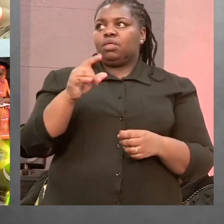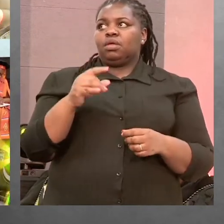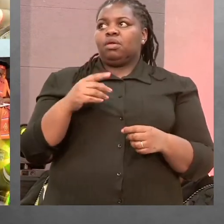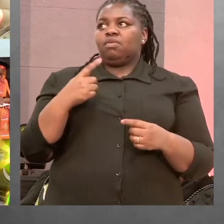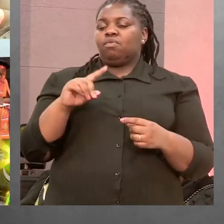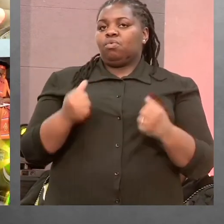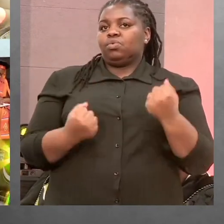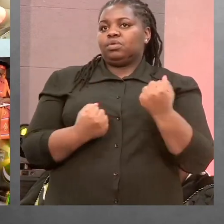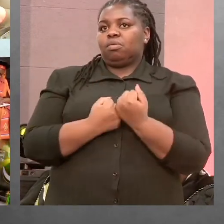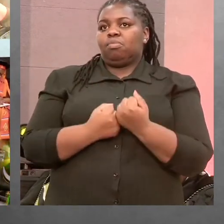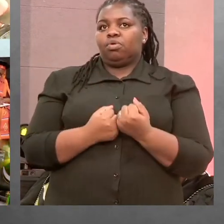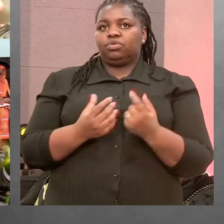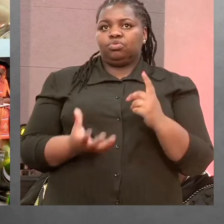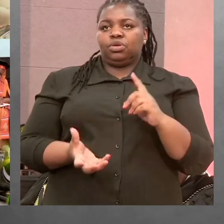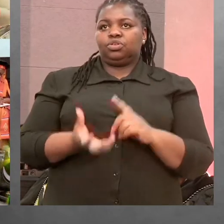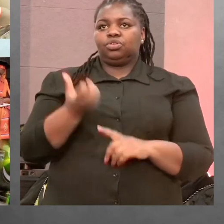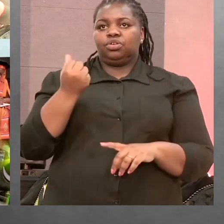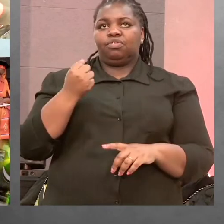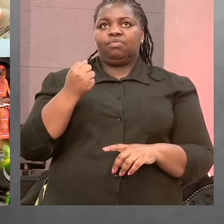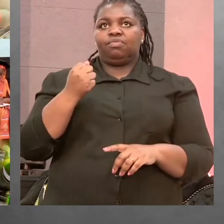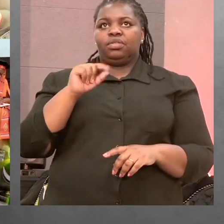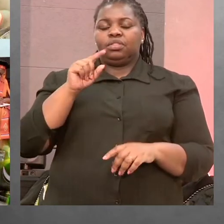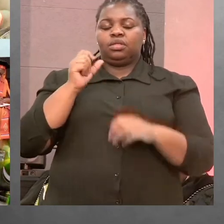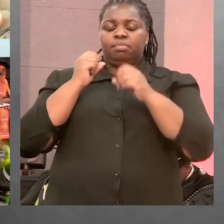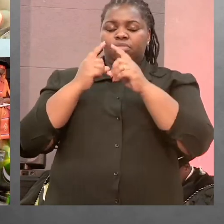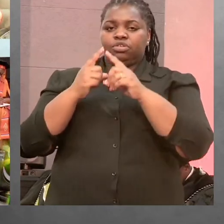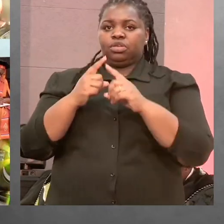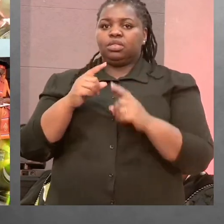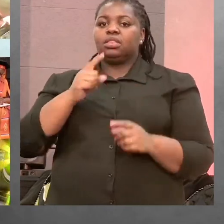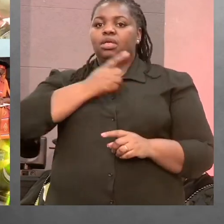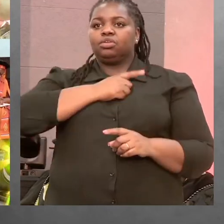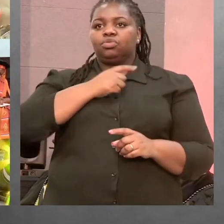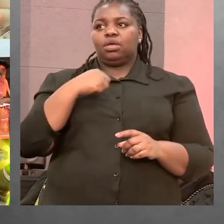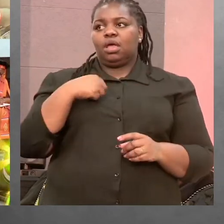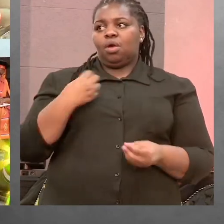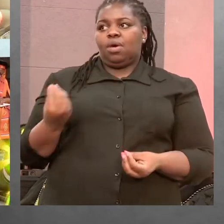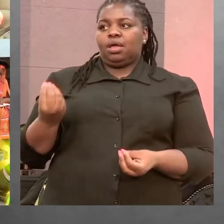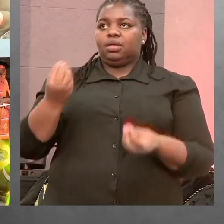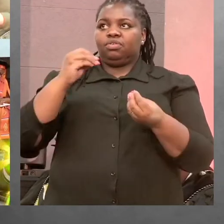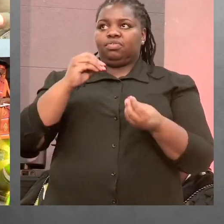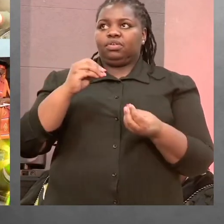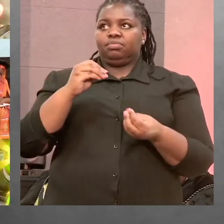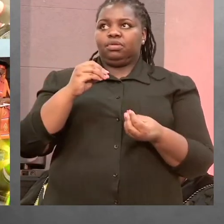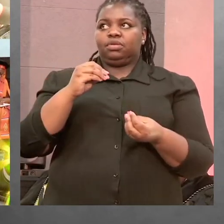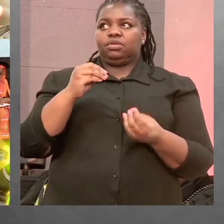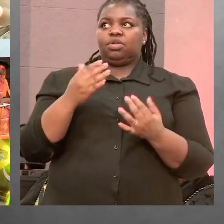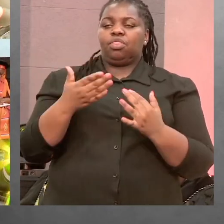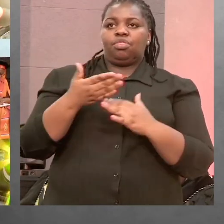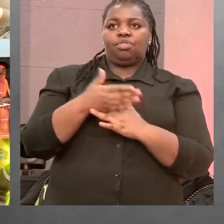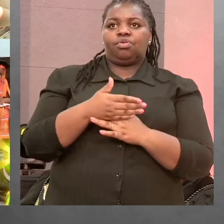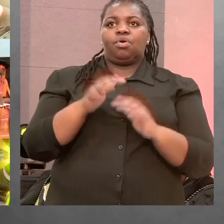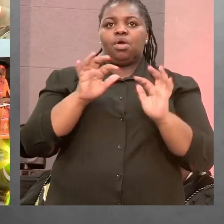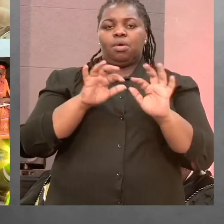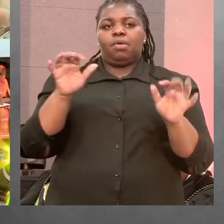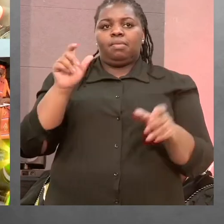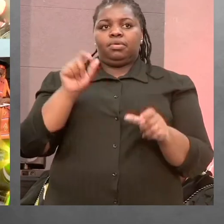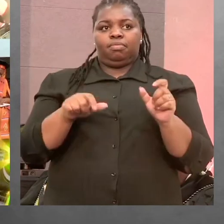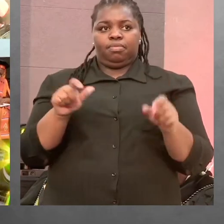our institutions to achieve their mission, hence our investments through the public